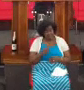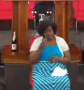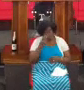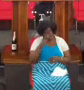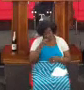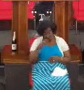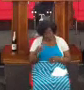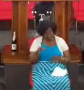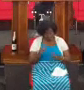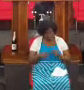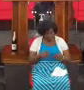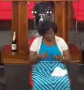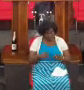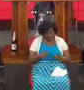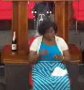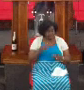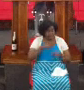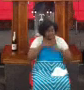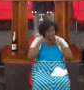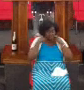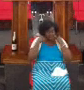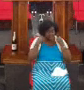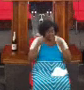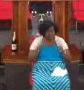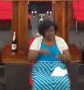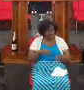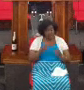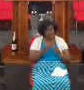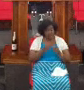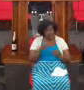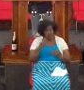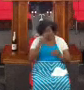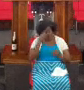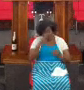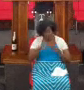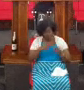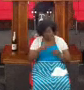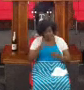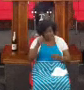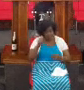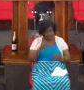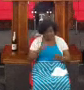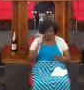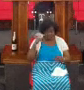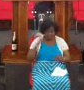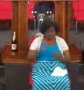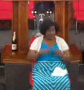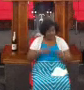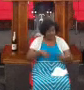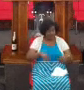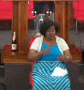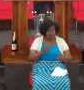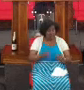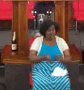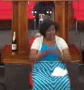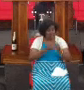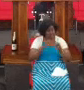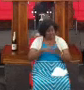religious people came by, the priest, all concerned about himself, refused to even go over and help this